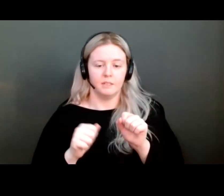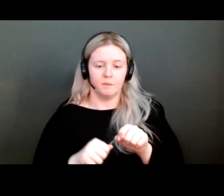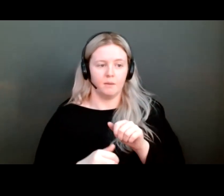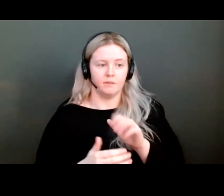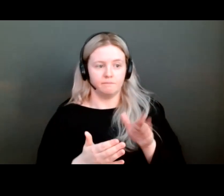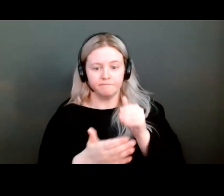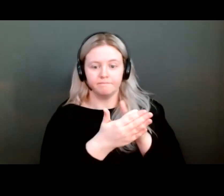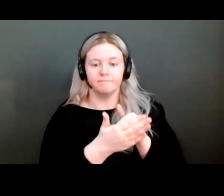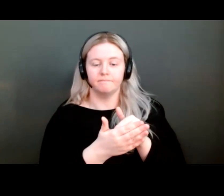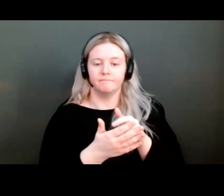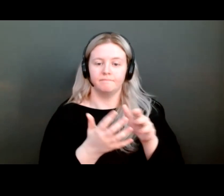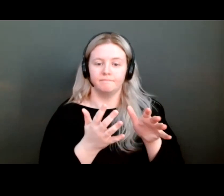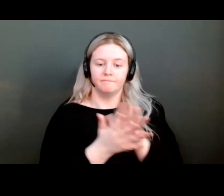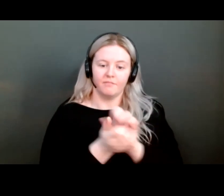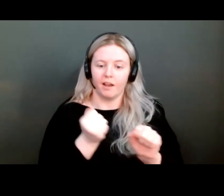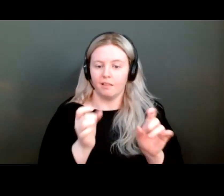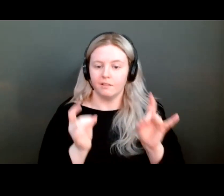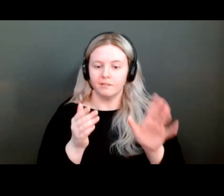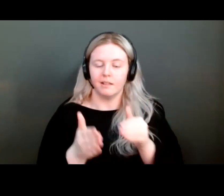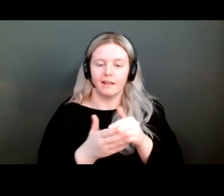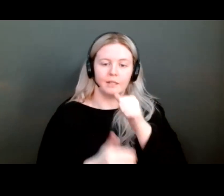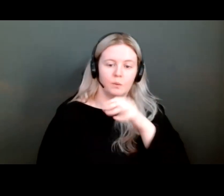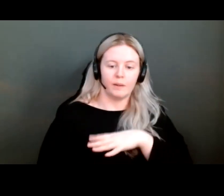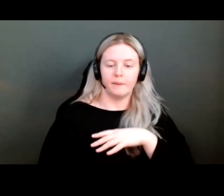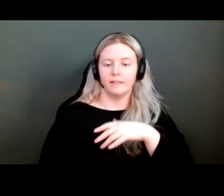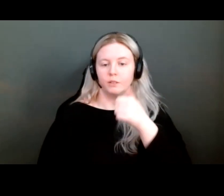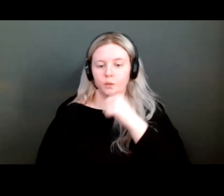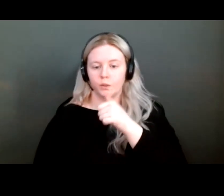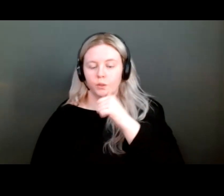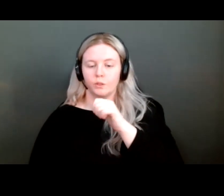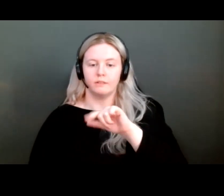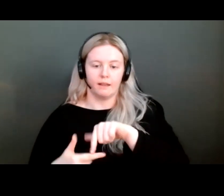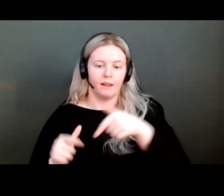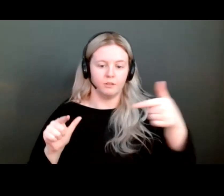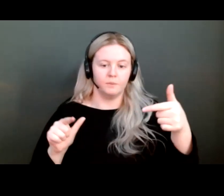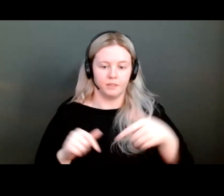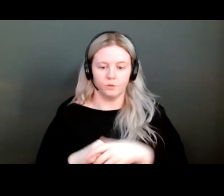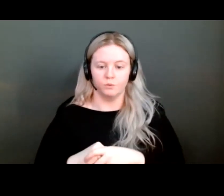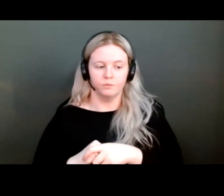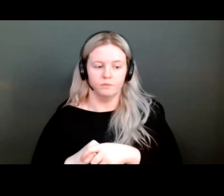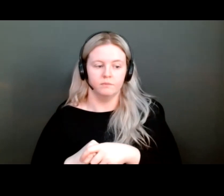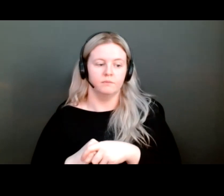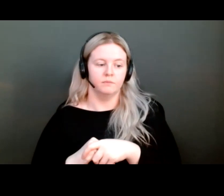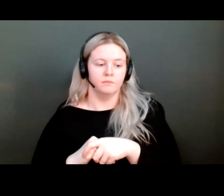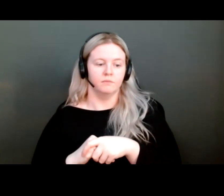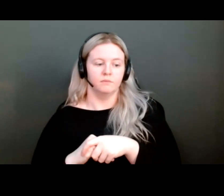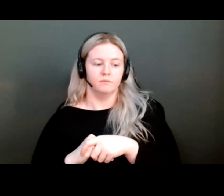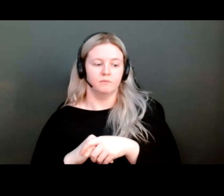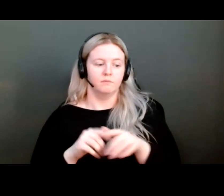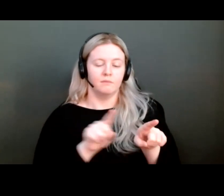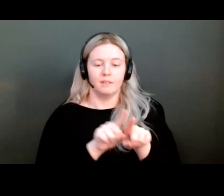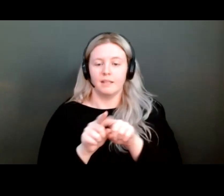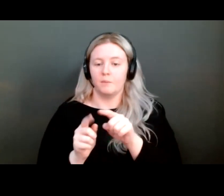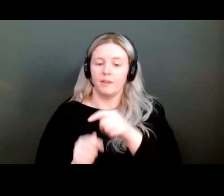women, girls, to us LGBTQI+ individuals. Like elder abuse,